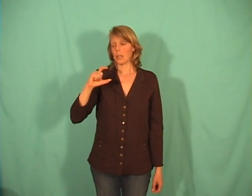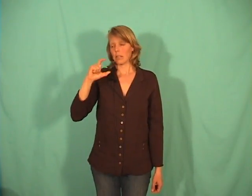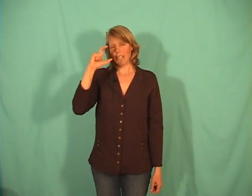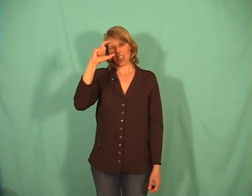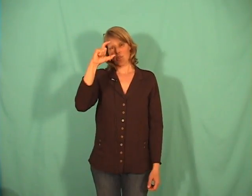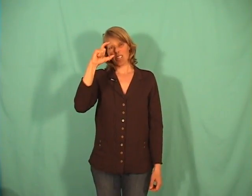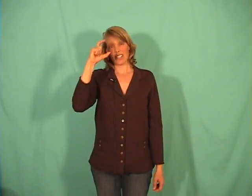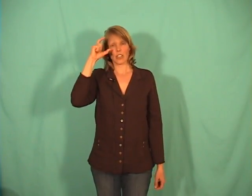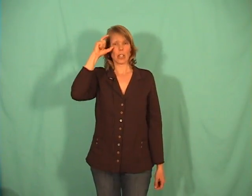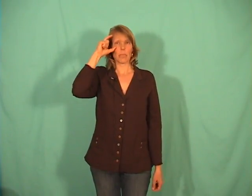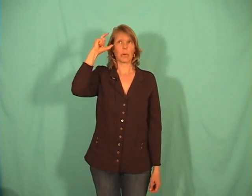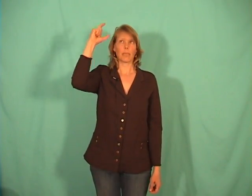kind of the crescent shape.